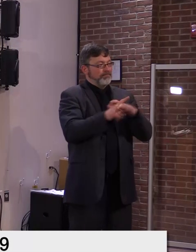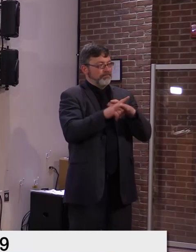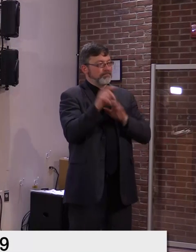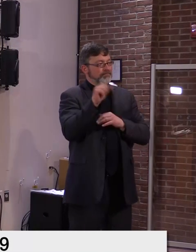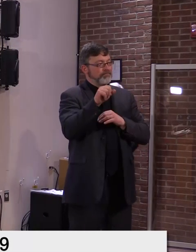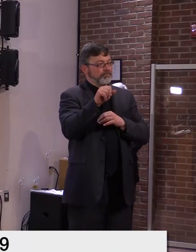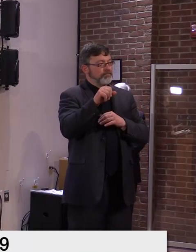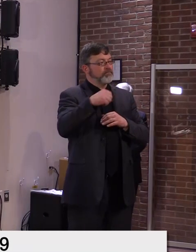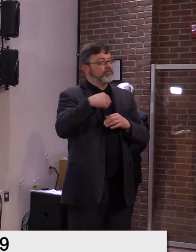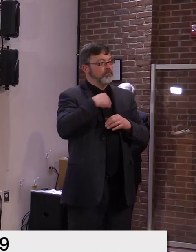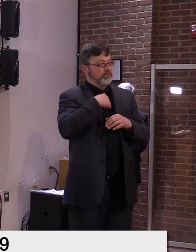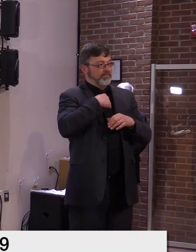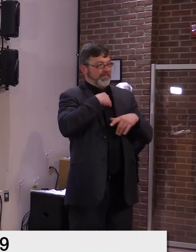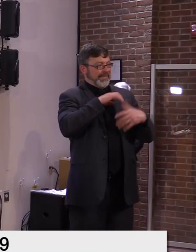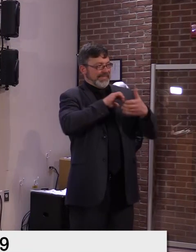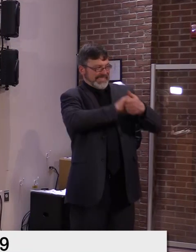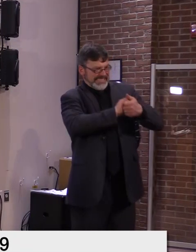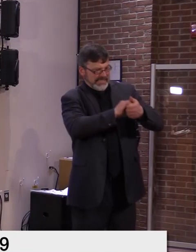being as